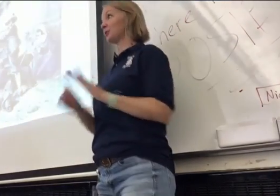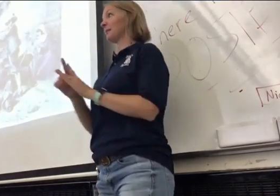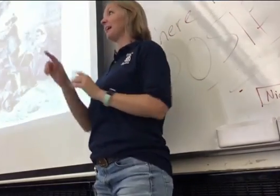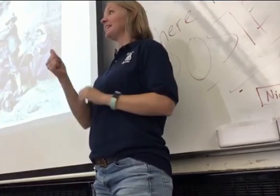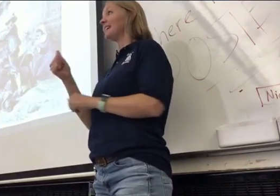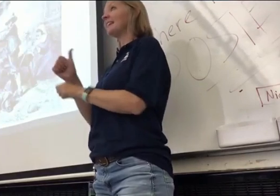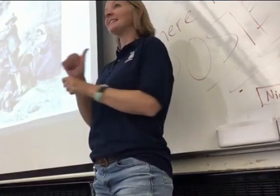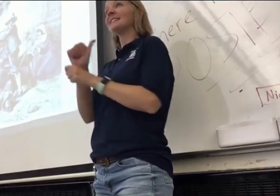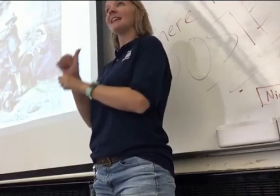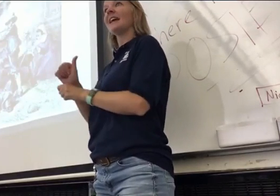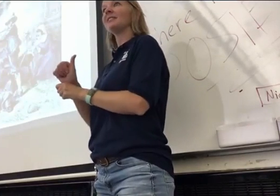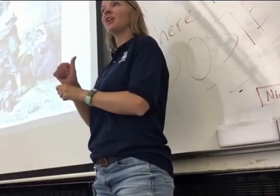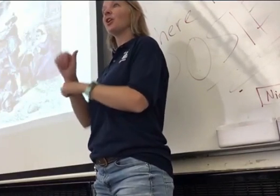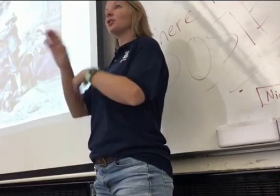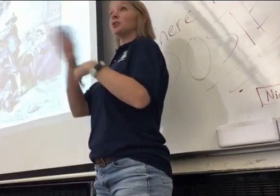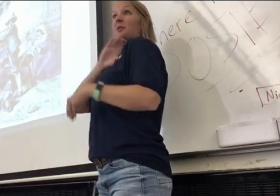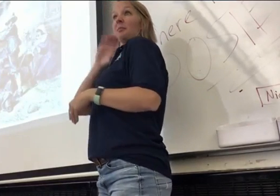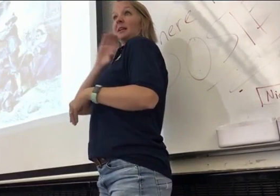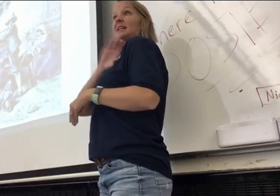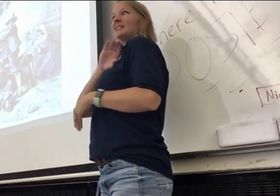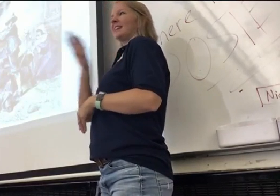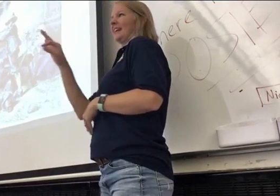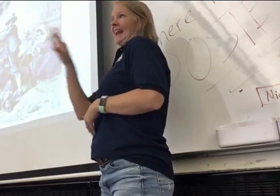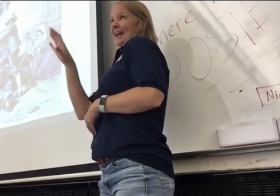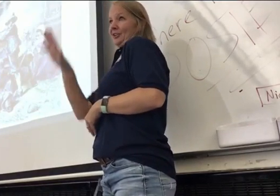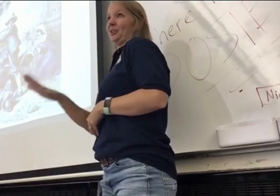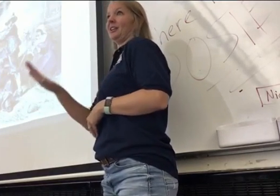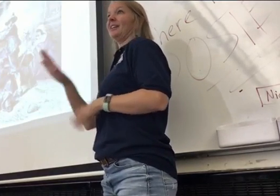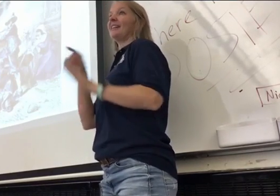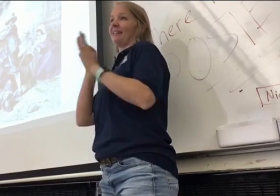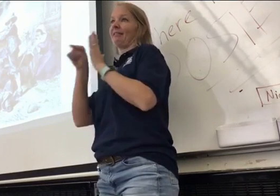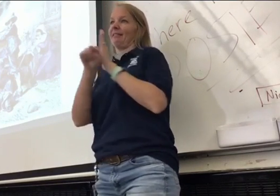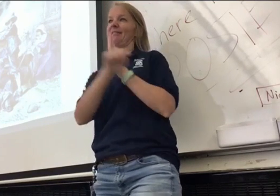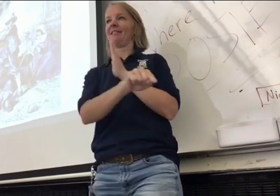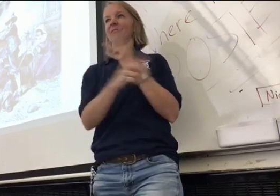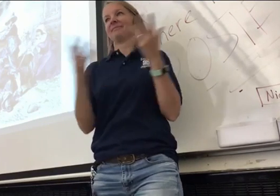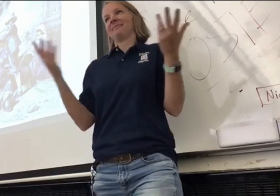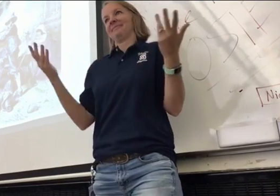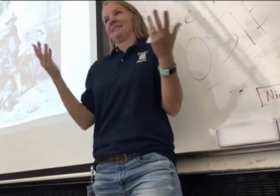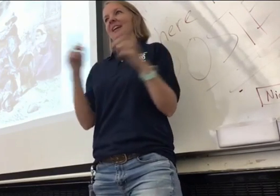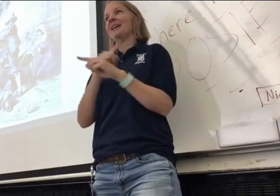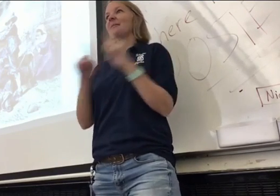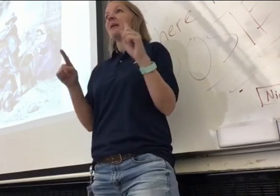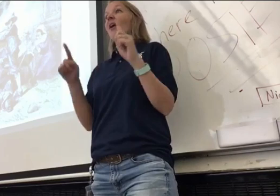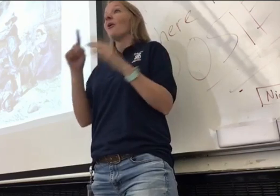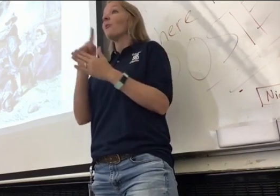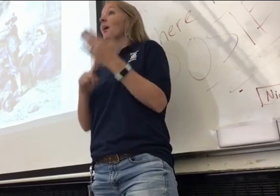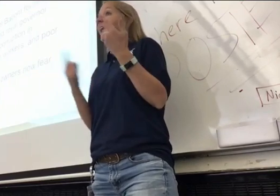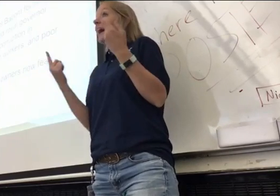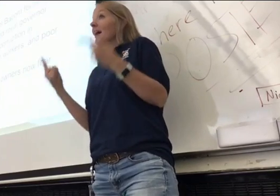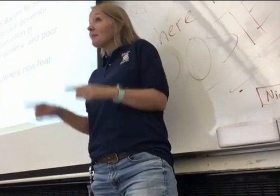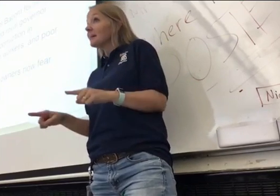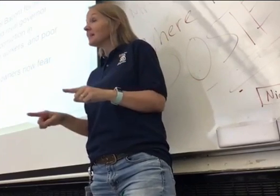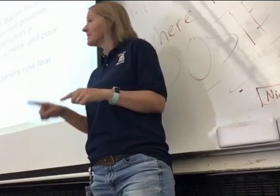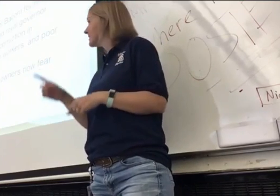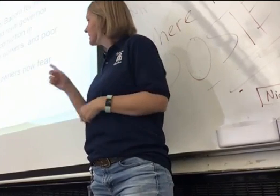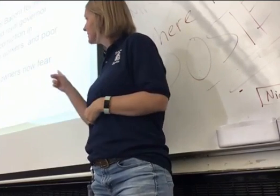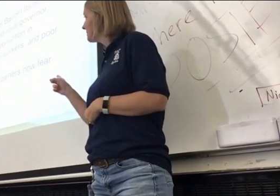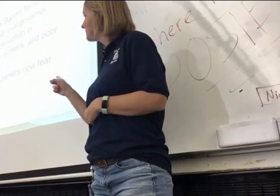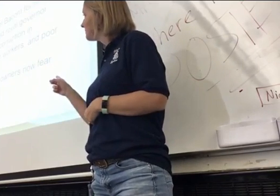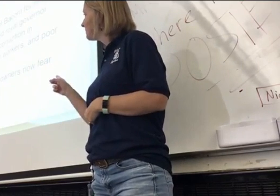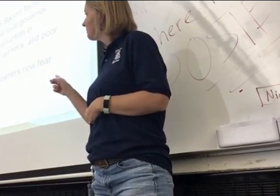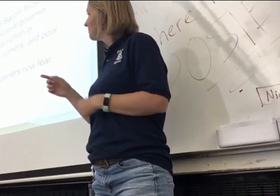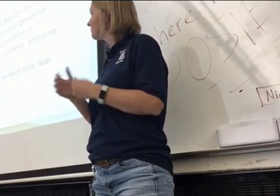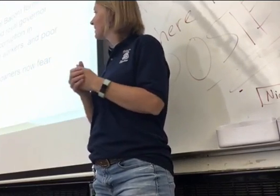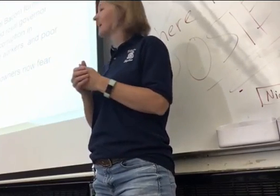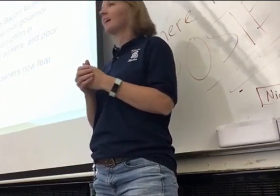get massacred by the police. That are about 900 going against him. But what this does is this bottom part right here.